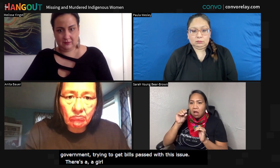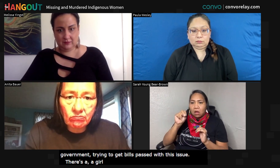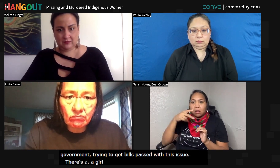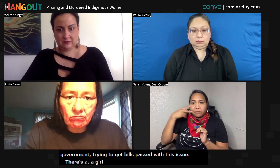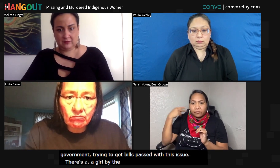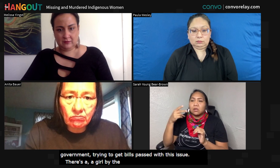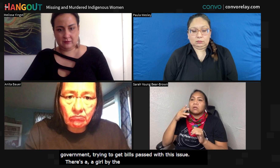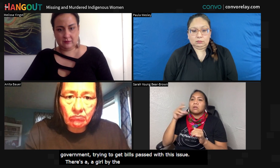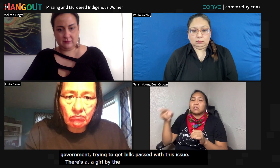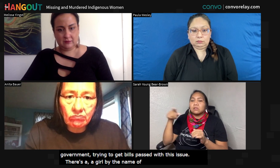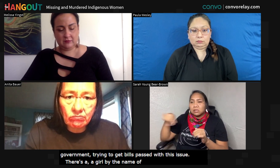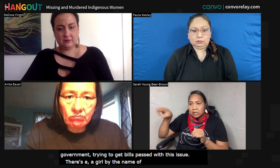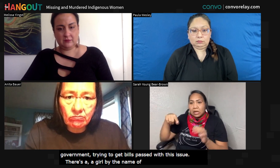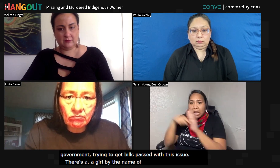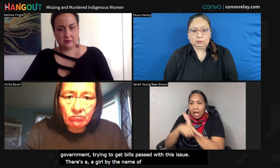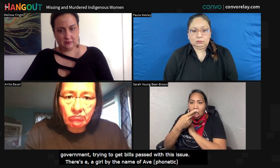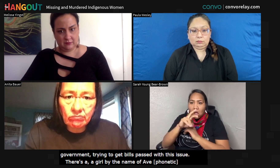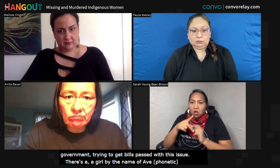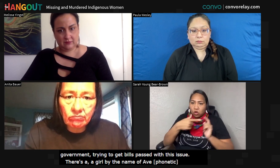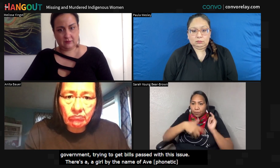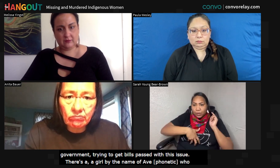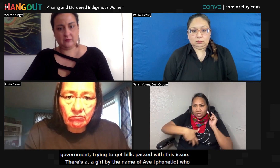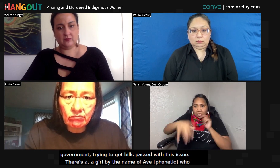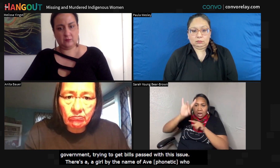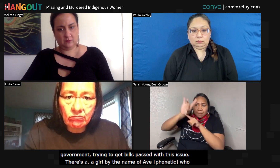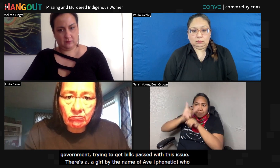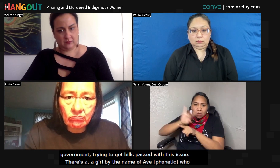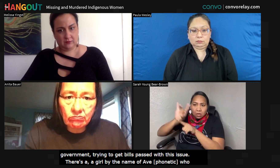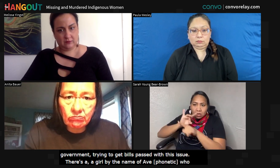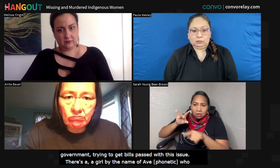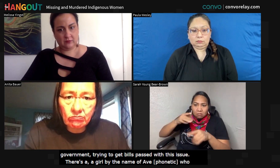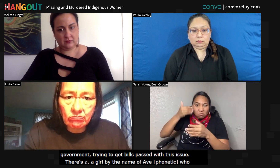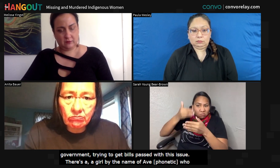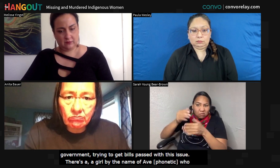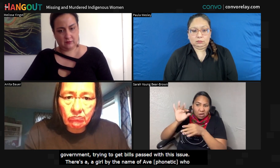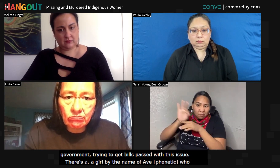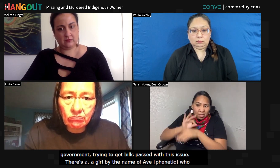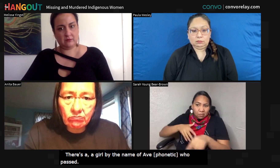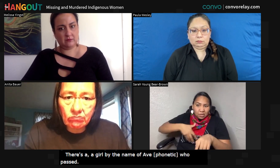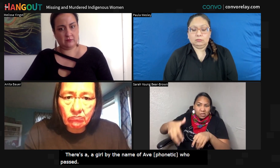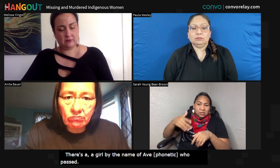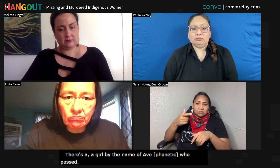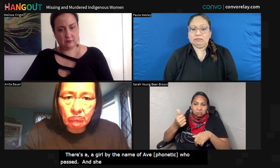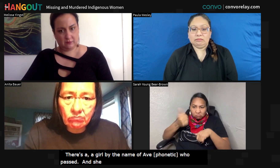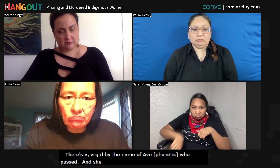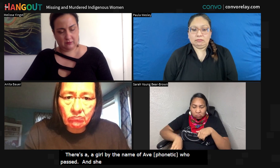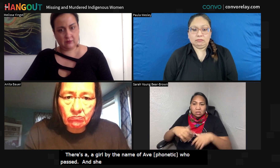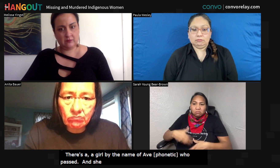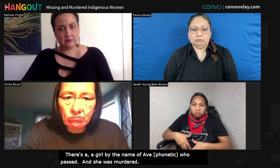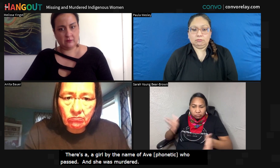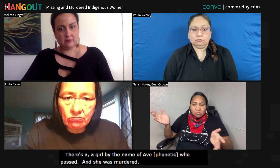and she was murdered. They killed her. She was 8 months pregnant, just going on 9